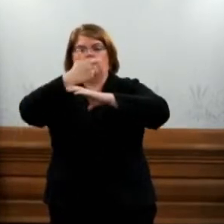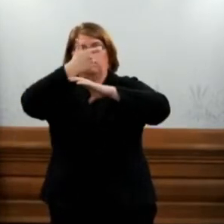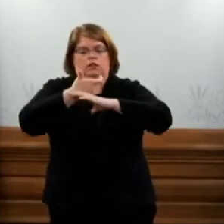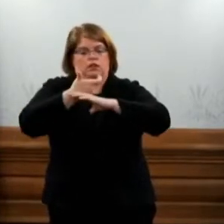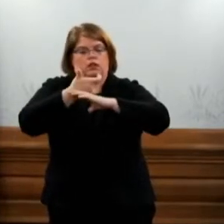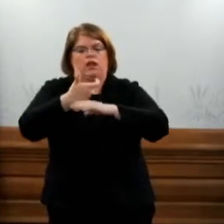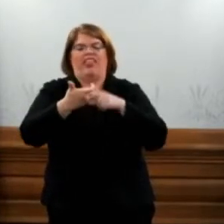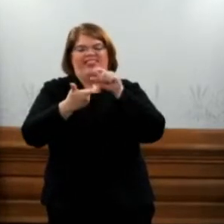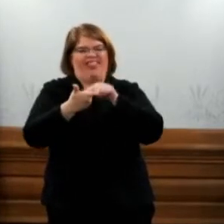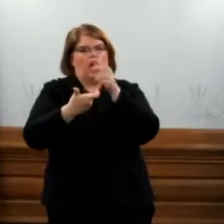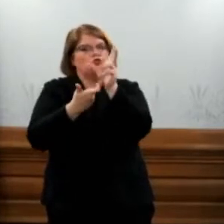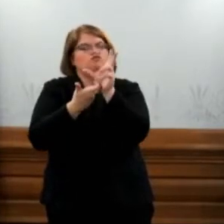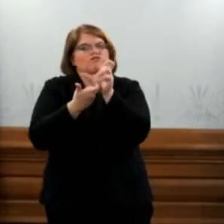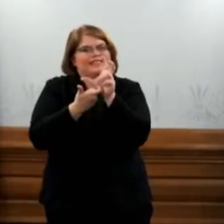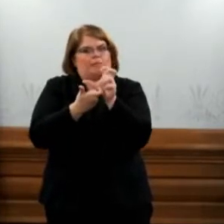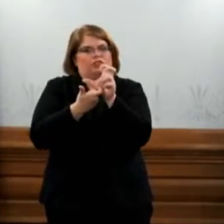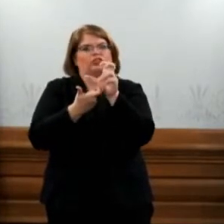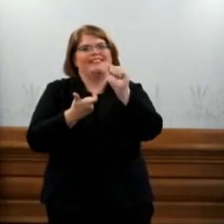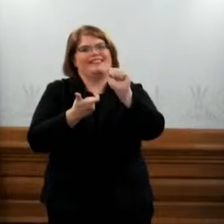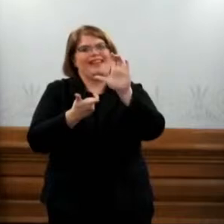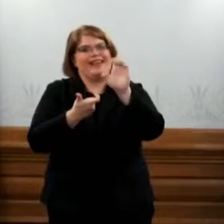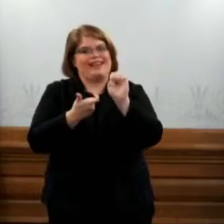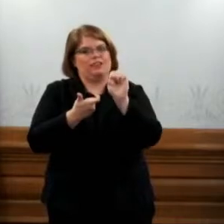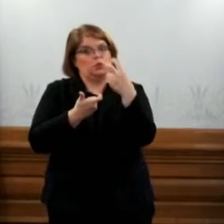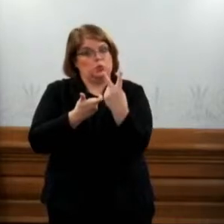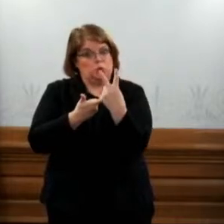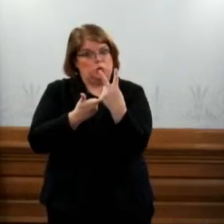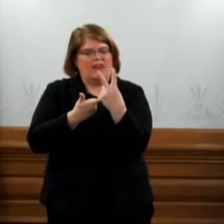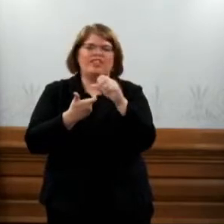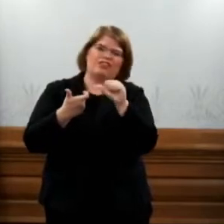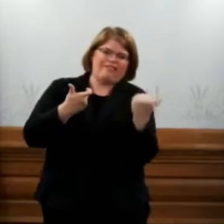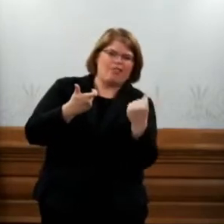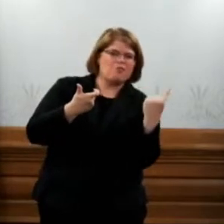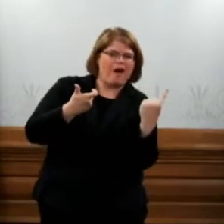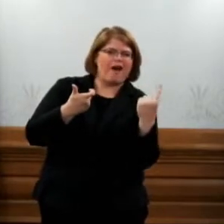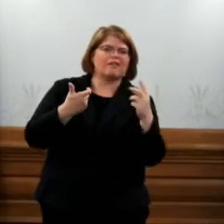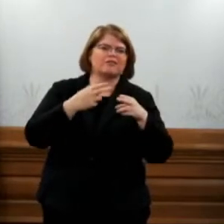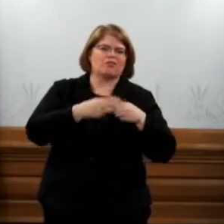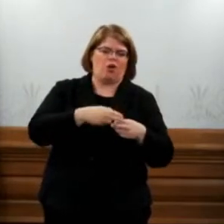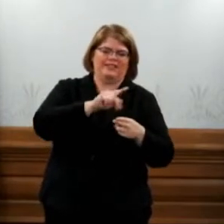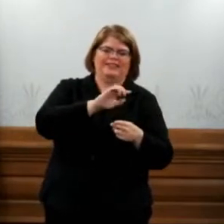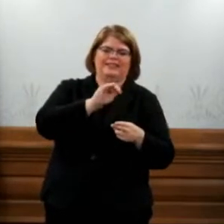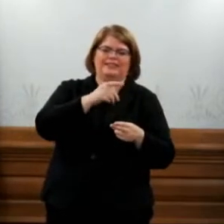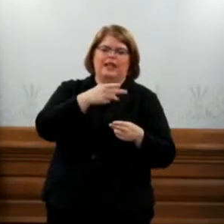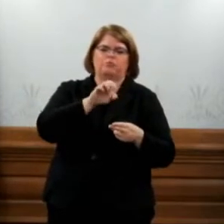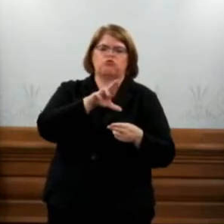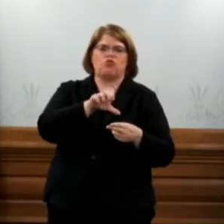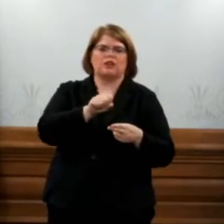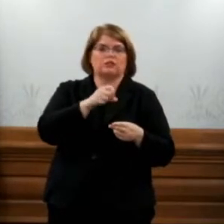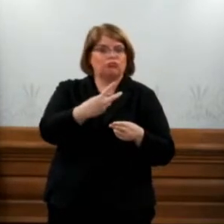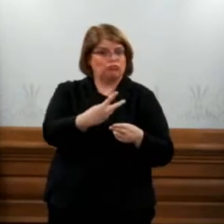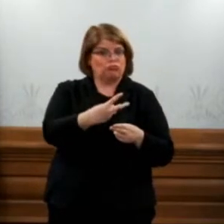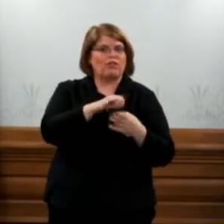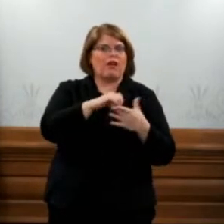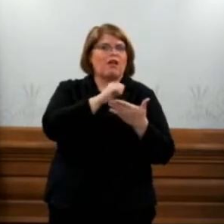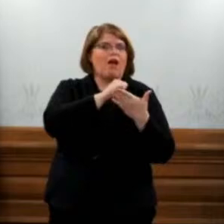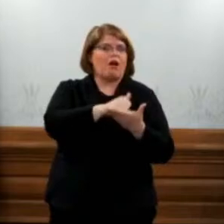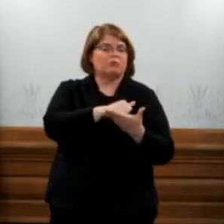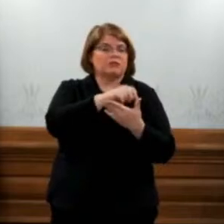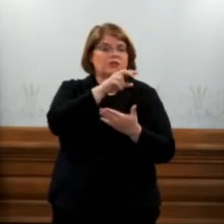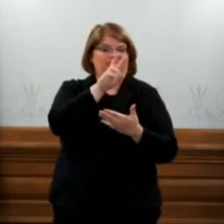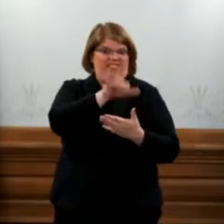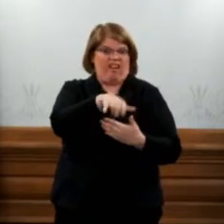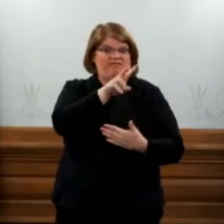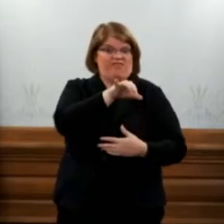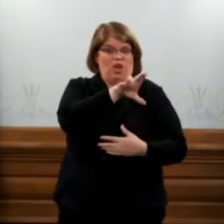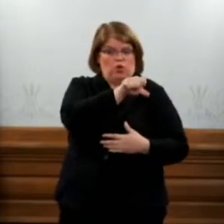ACE2 receptor. There's also a co-receptor called TMPRSS2 as well that helps with the virus to get into the cells. But the main thing